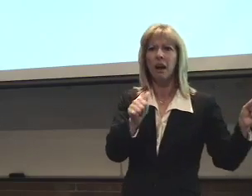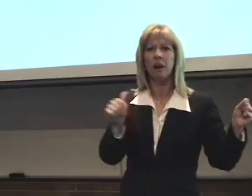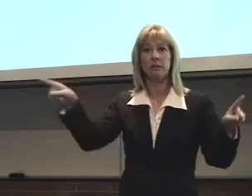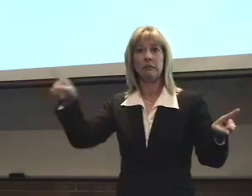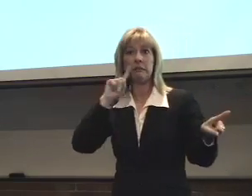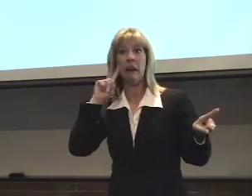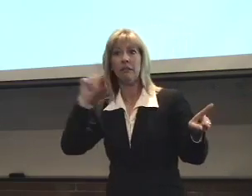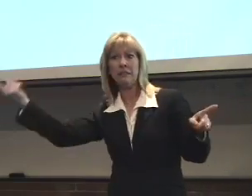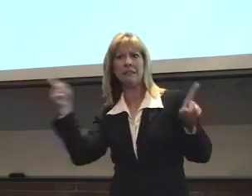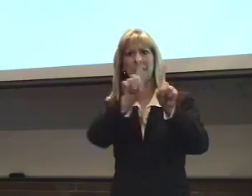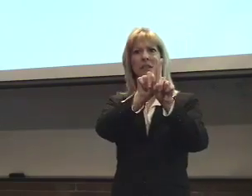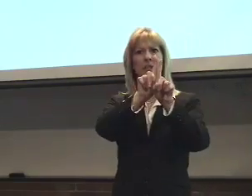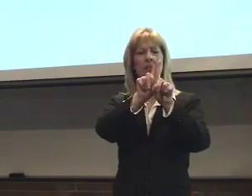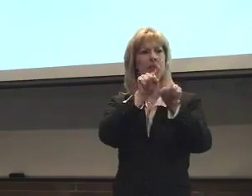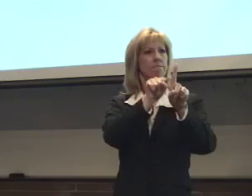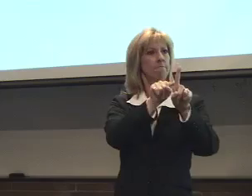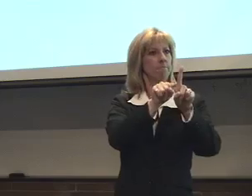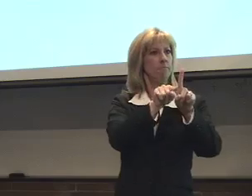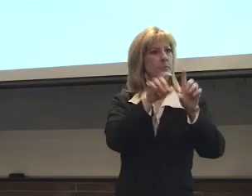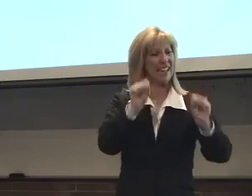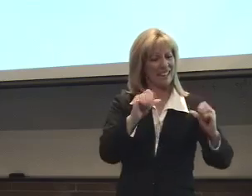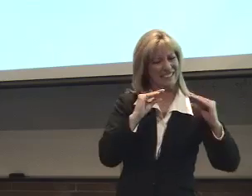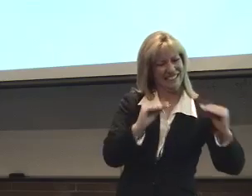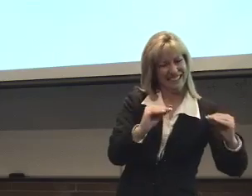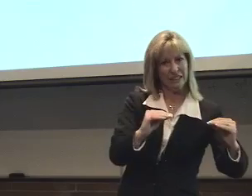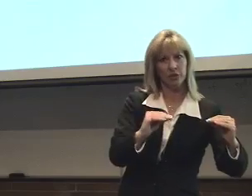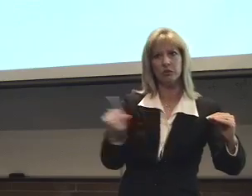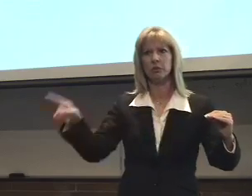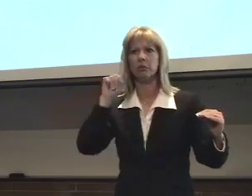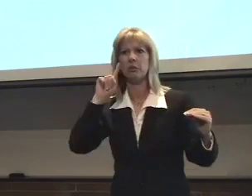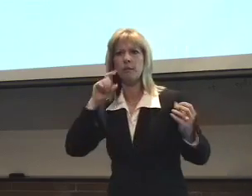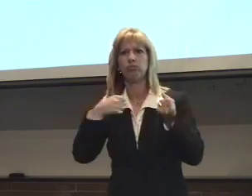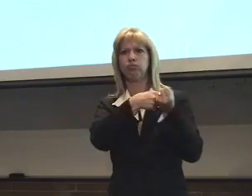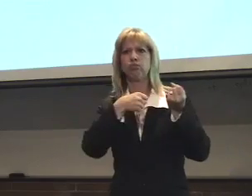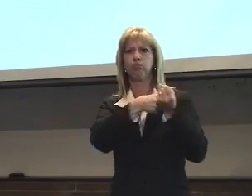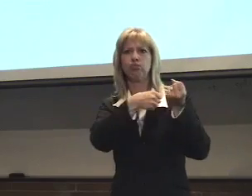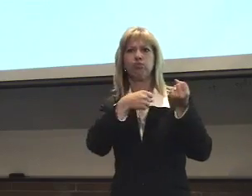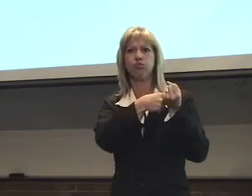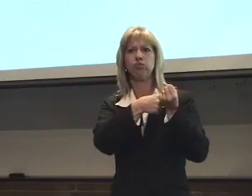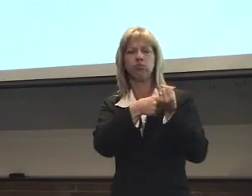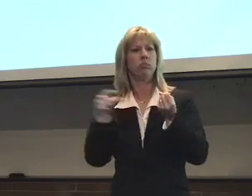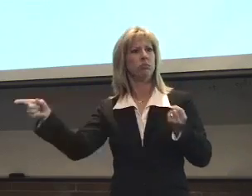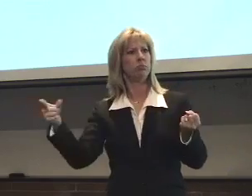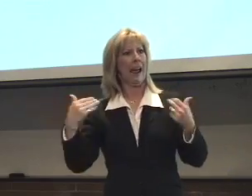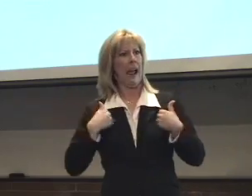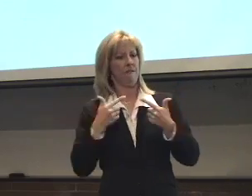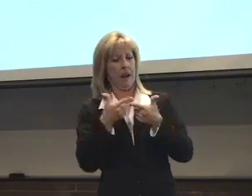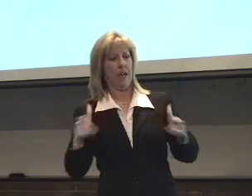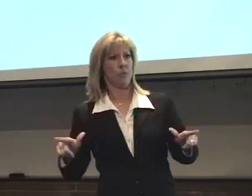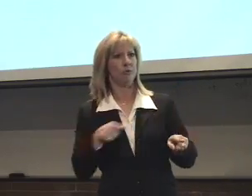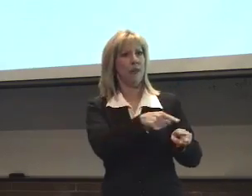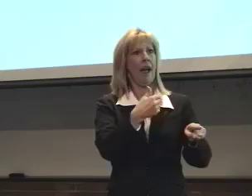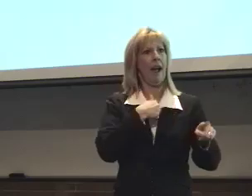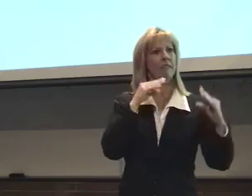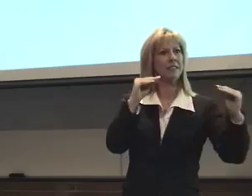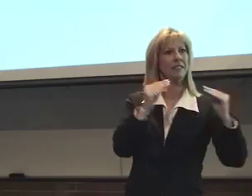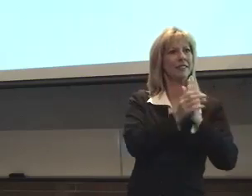teach the material and not limited because she could linguistically not get it out. So say it was a science